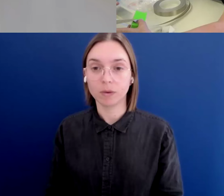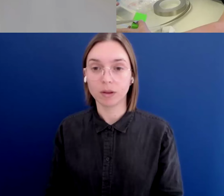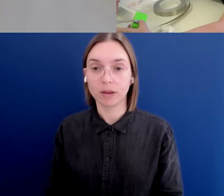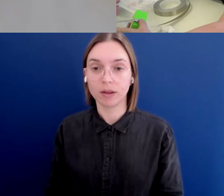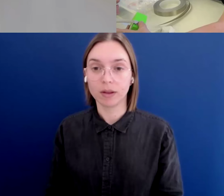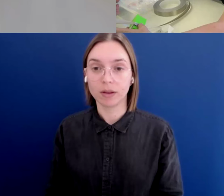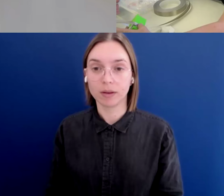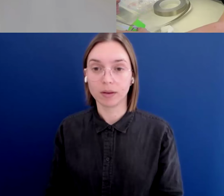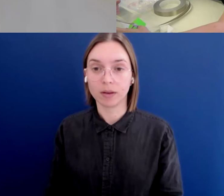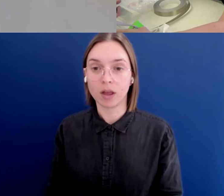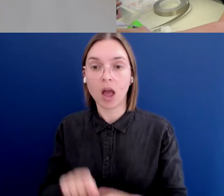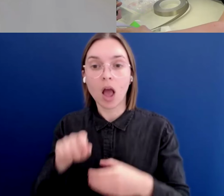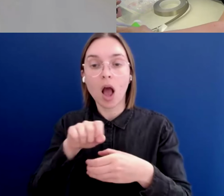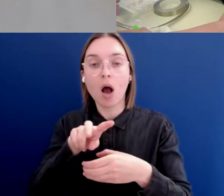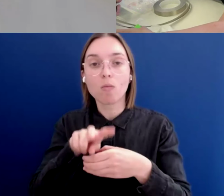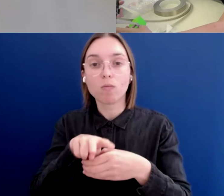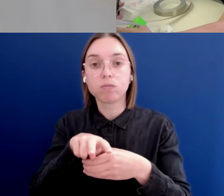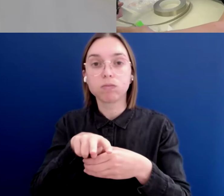long.